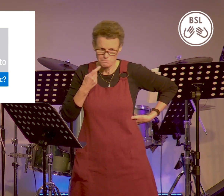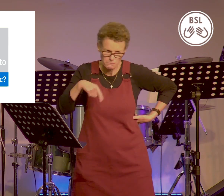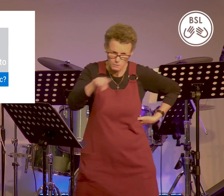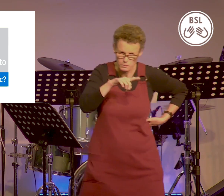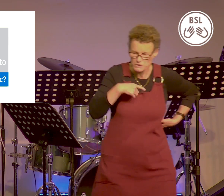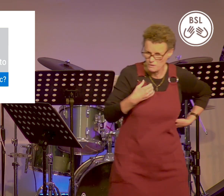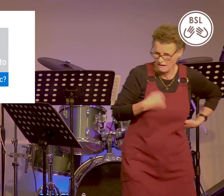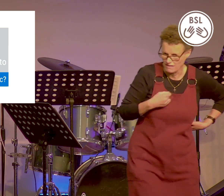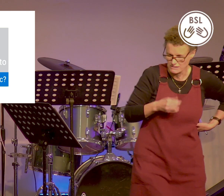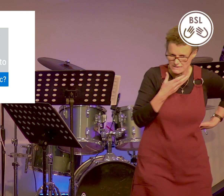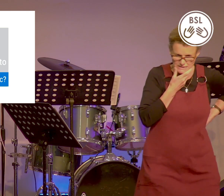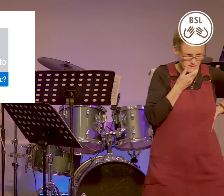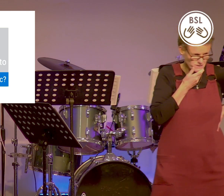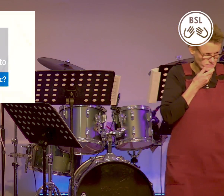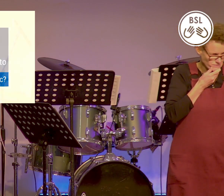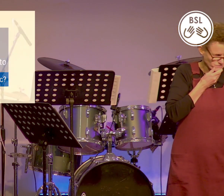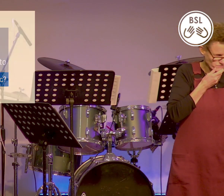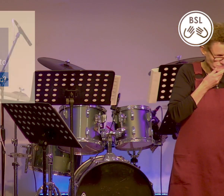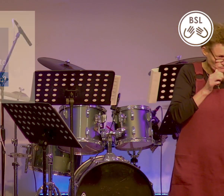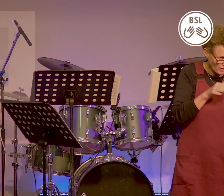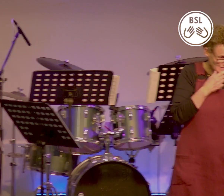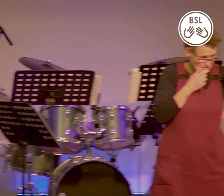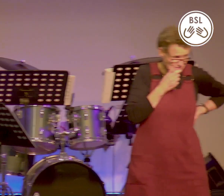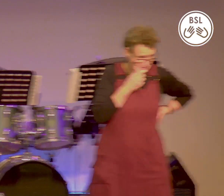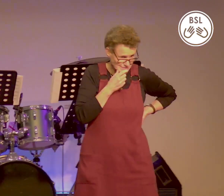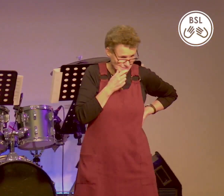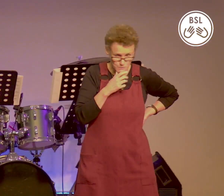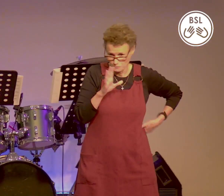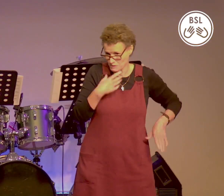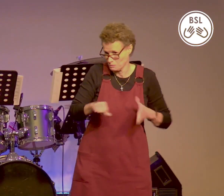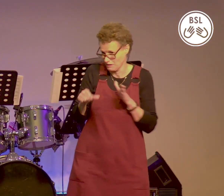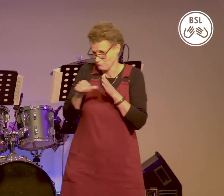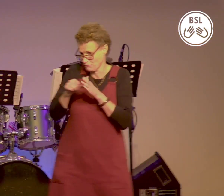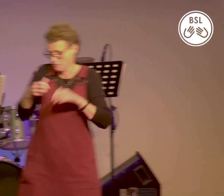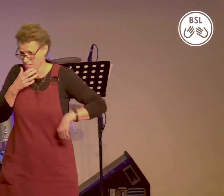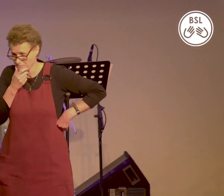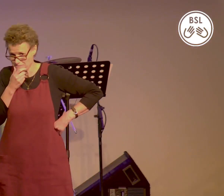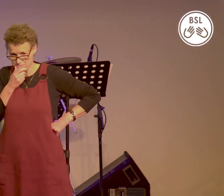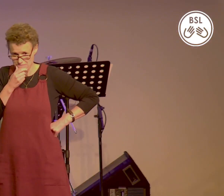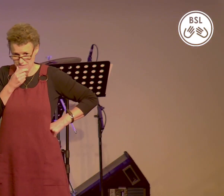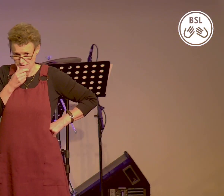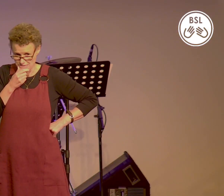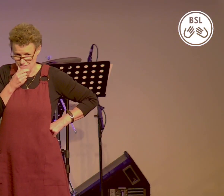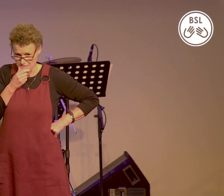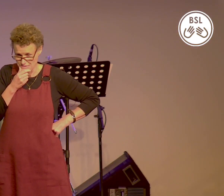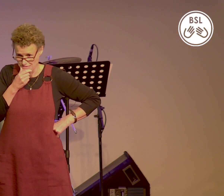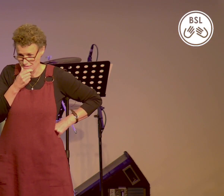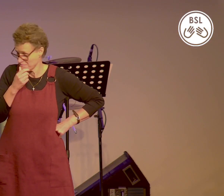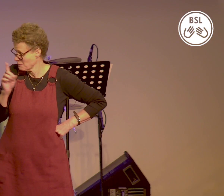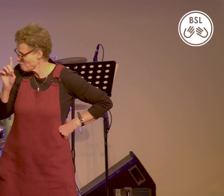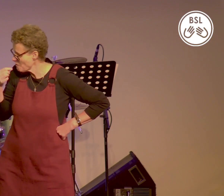illnesses. Now, most of us have illnesses, don't we? You have illnesses, we have problems.